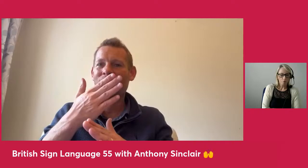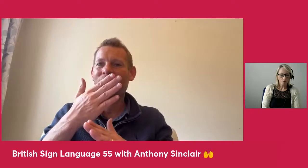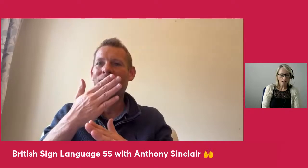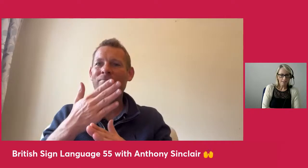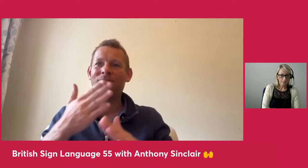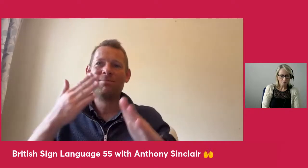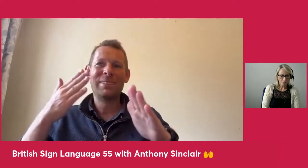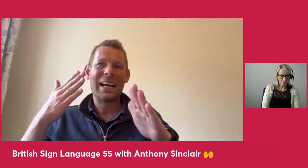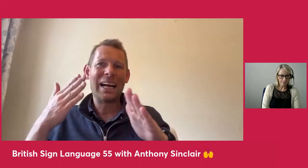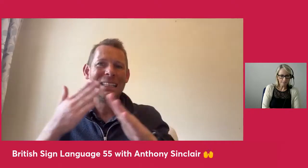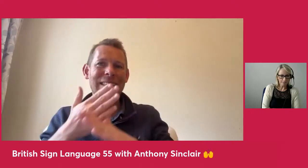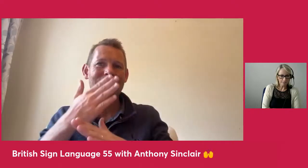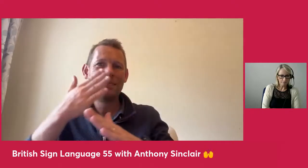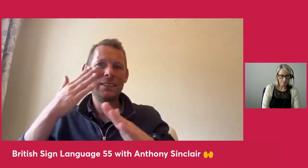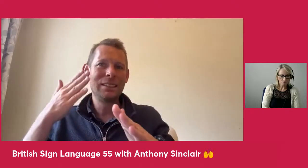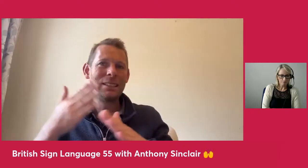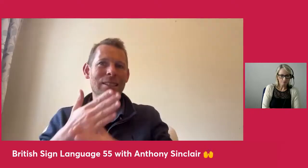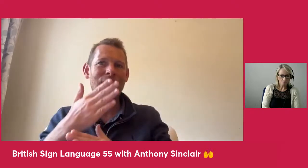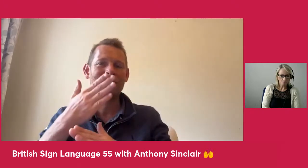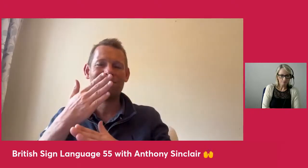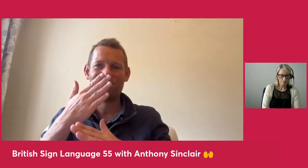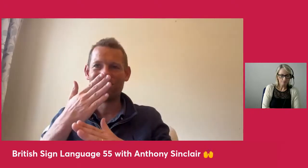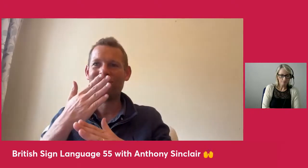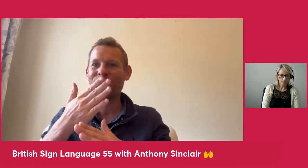Time for activities,